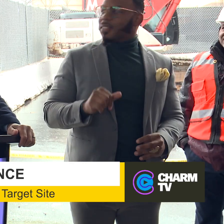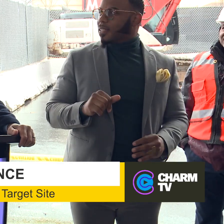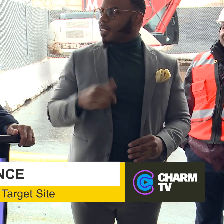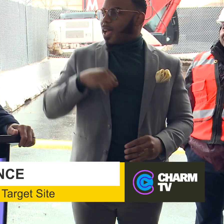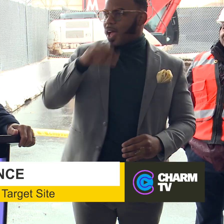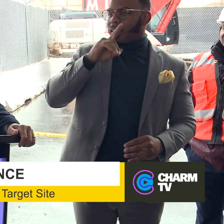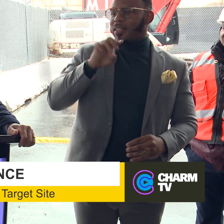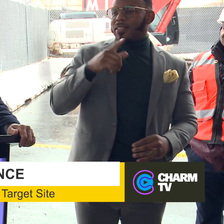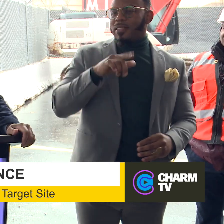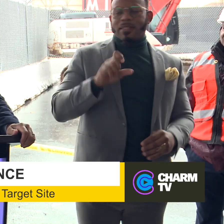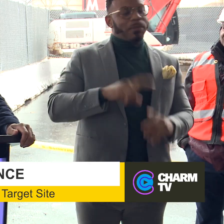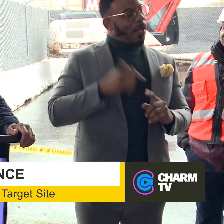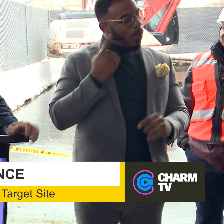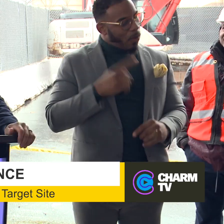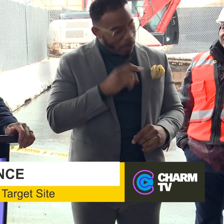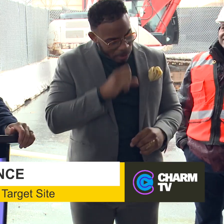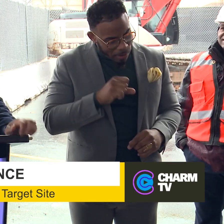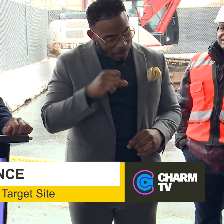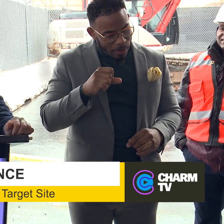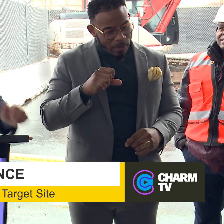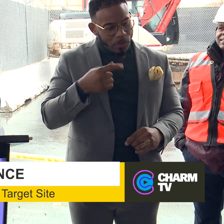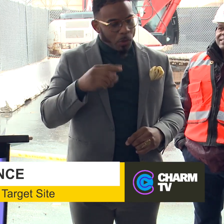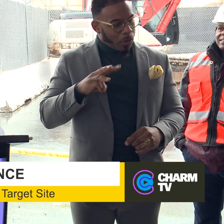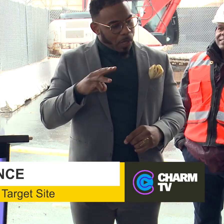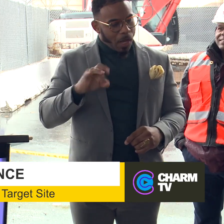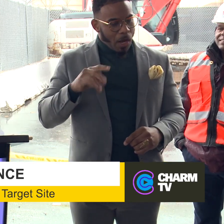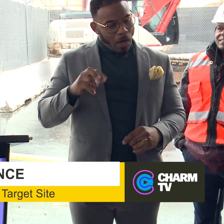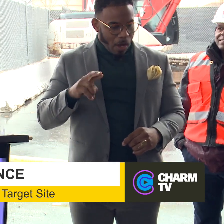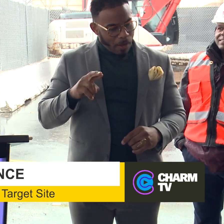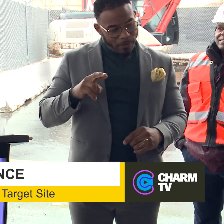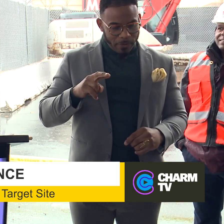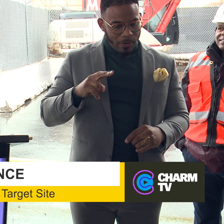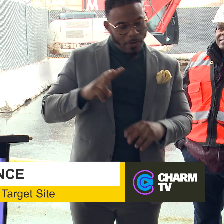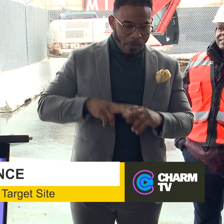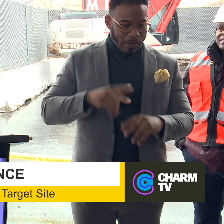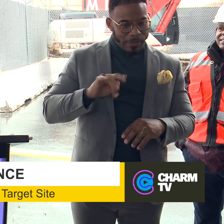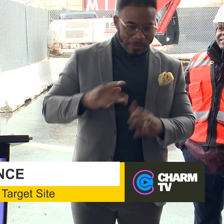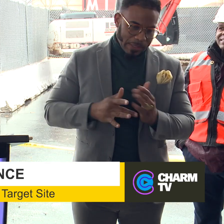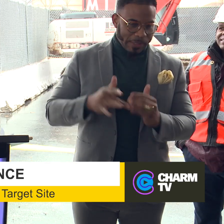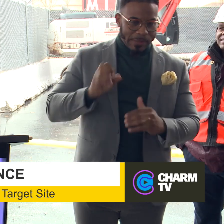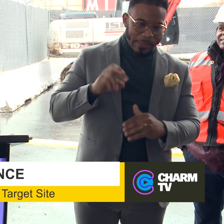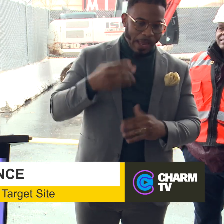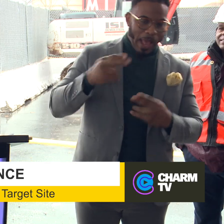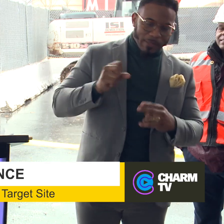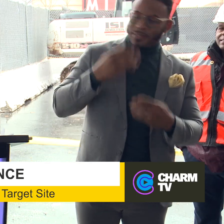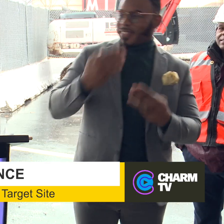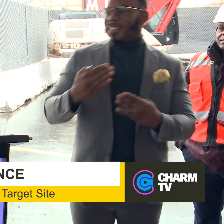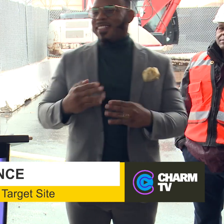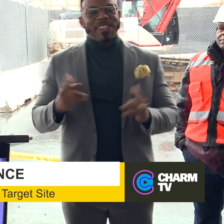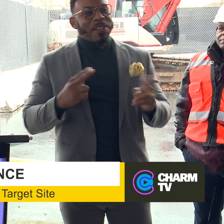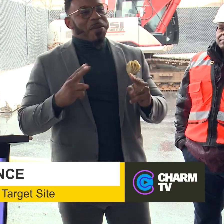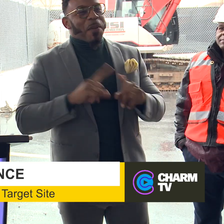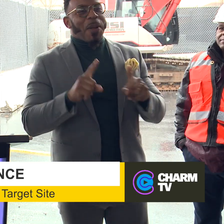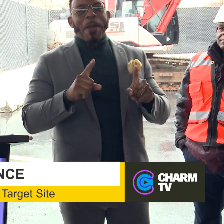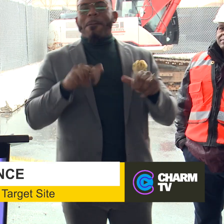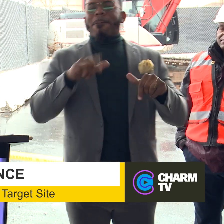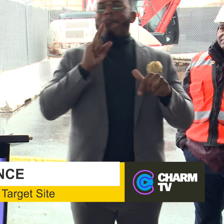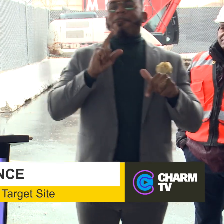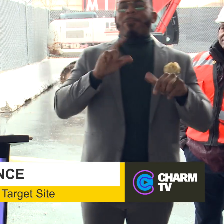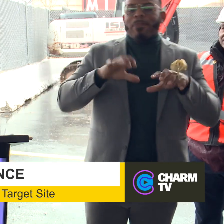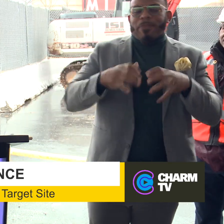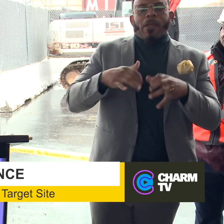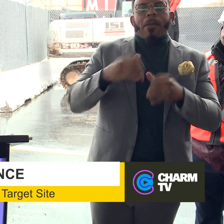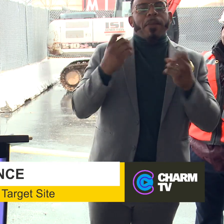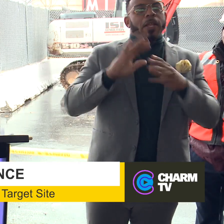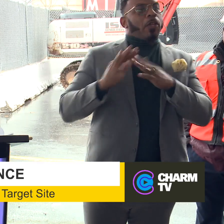I love Douglas, but I will always love George Washington Carver Vocational Technical Senior High School. But This is a hub where